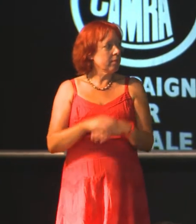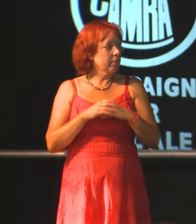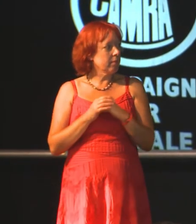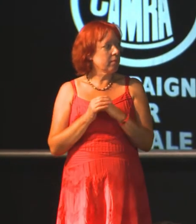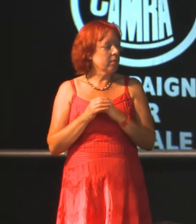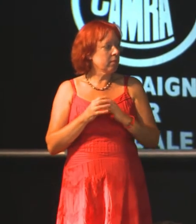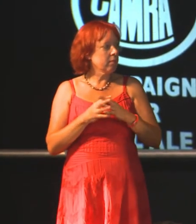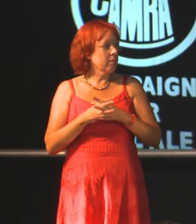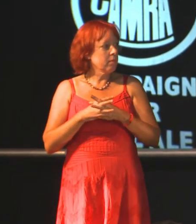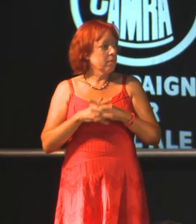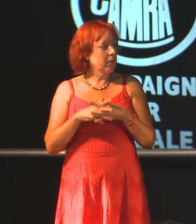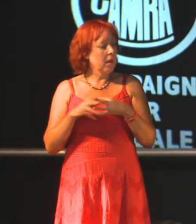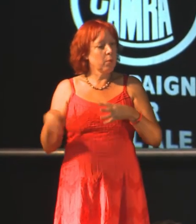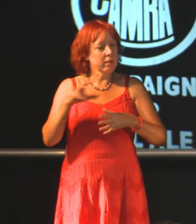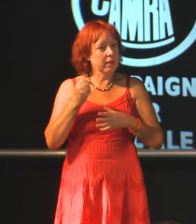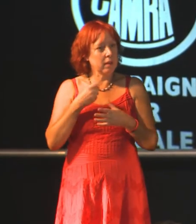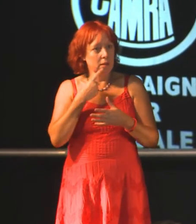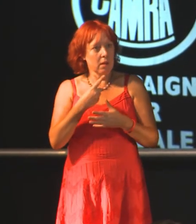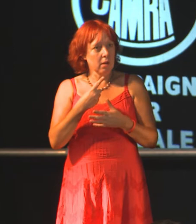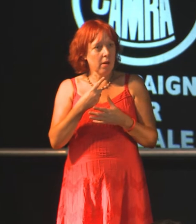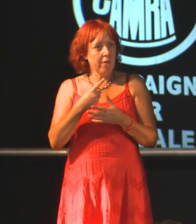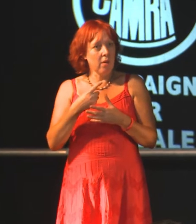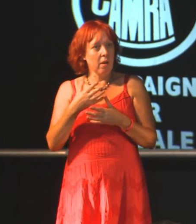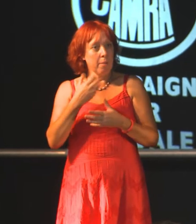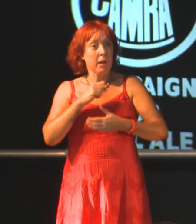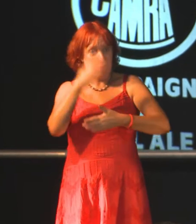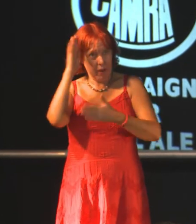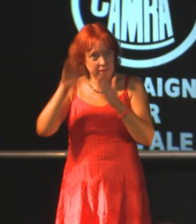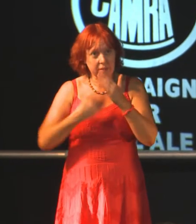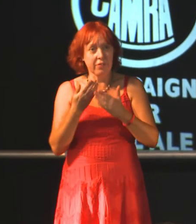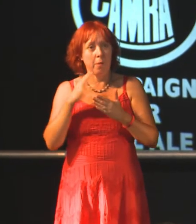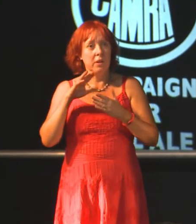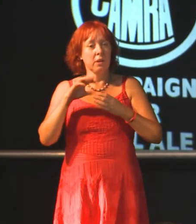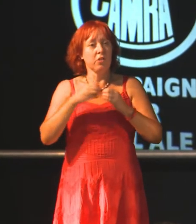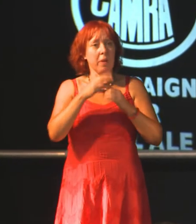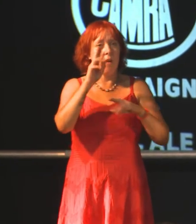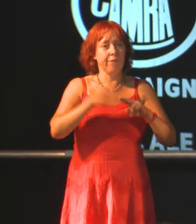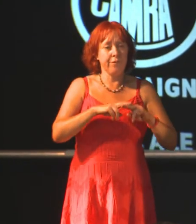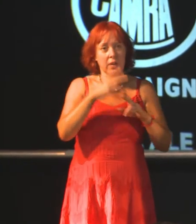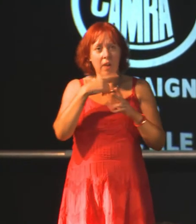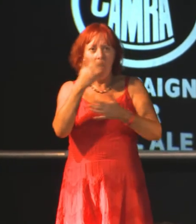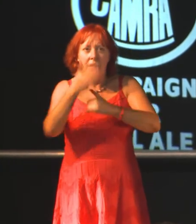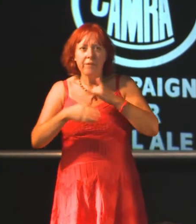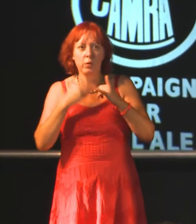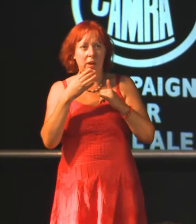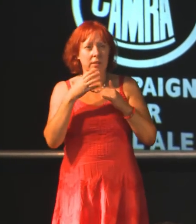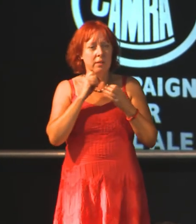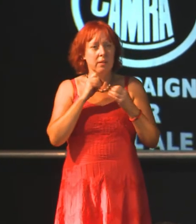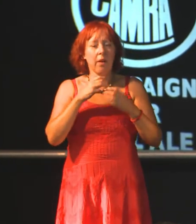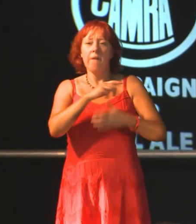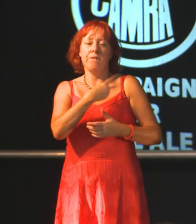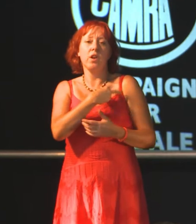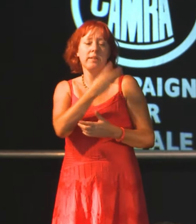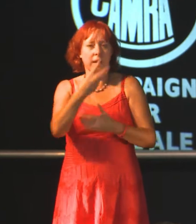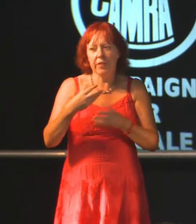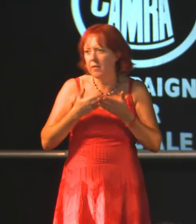But I also want to say that one of the great experiences of the Olympics that I have experienced in the last few days have been the amazing volunteers, the